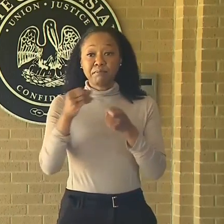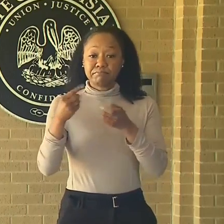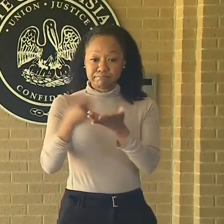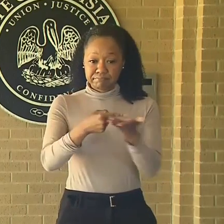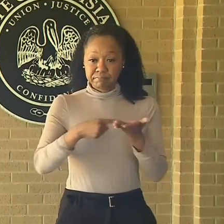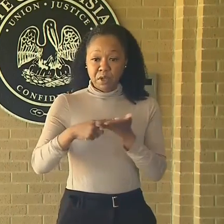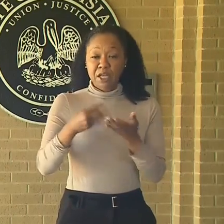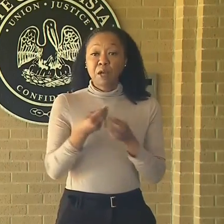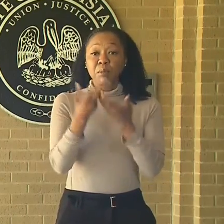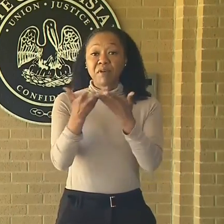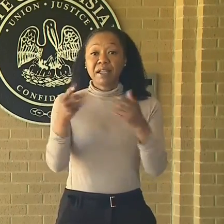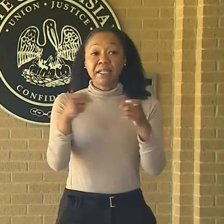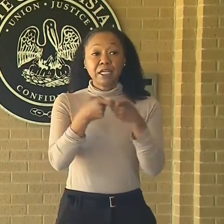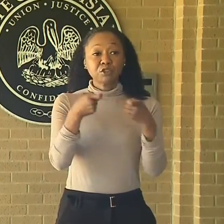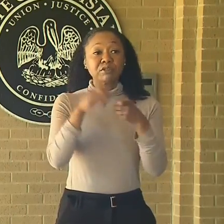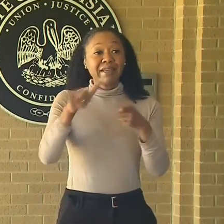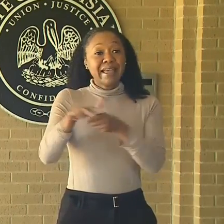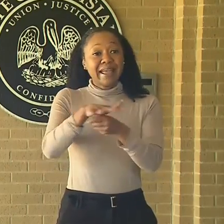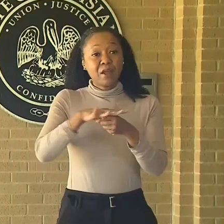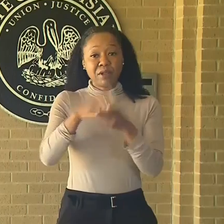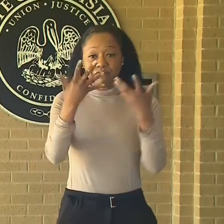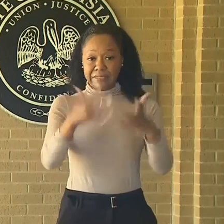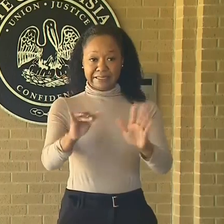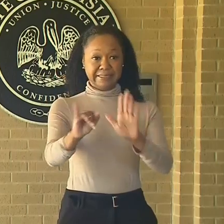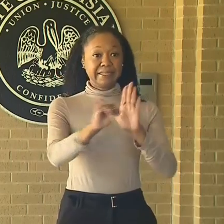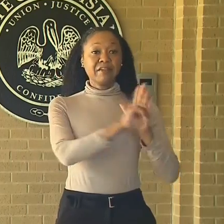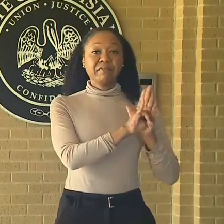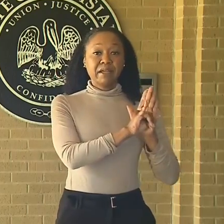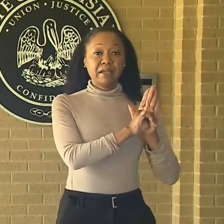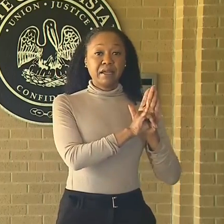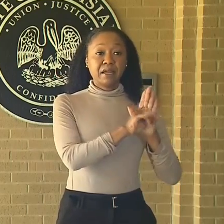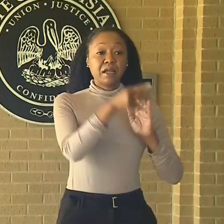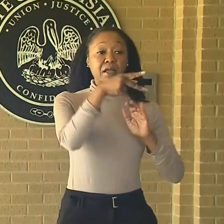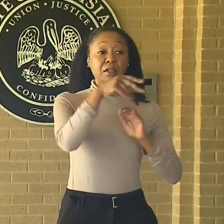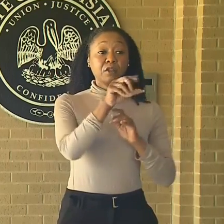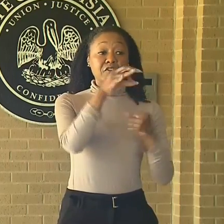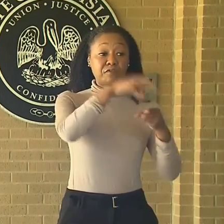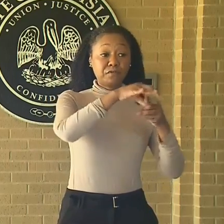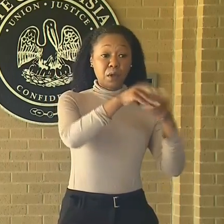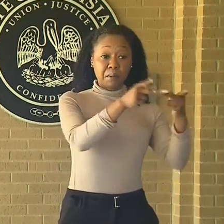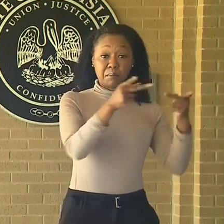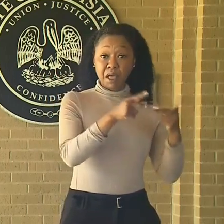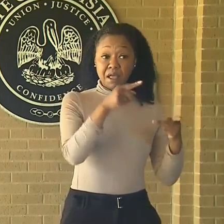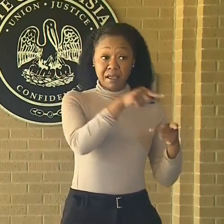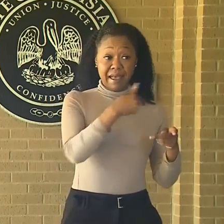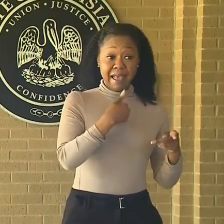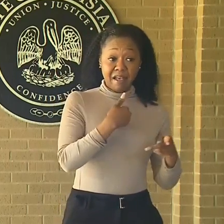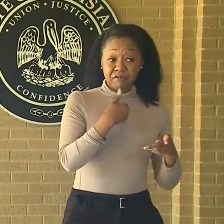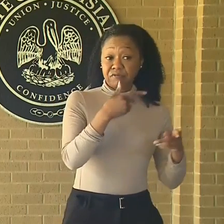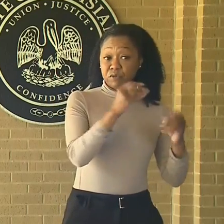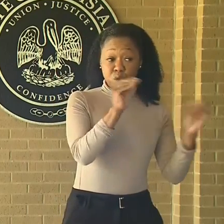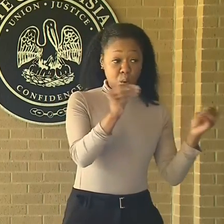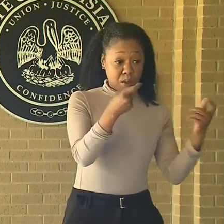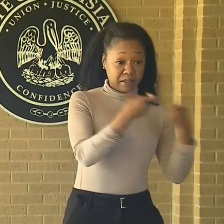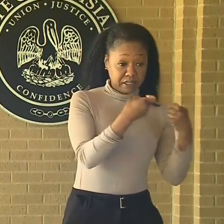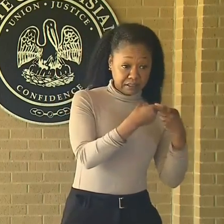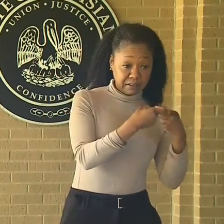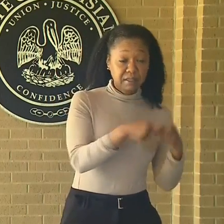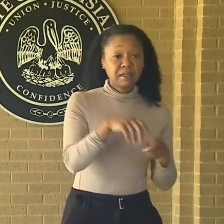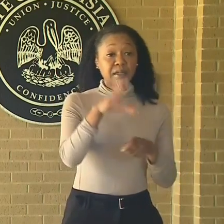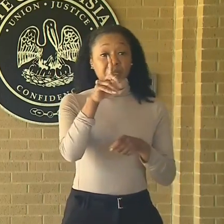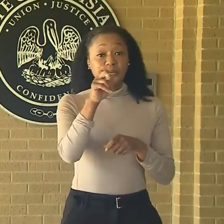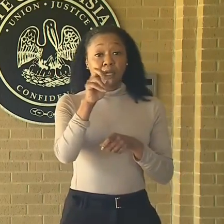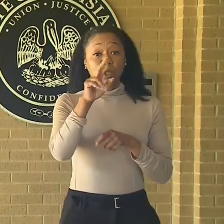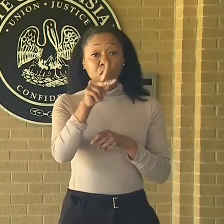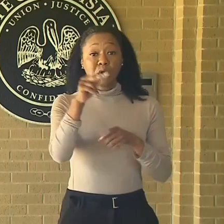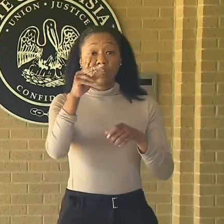to that area. So they've identified already the polling places without electricity, the clerks of court that don't currently